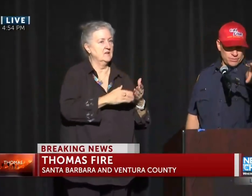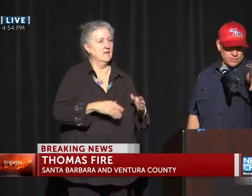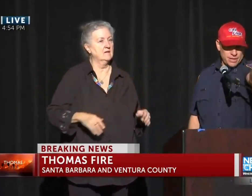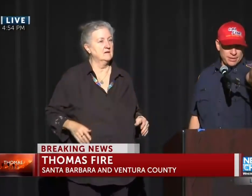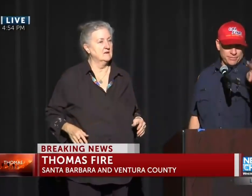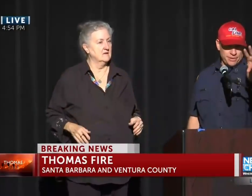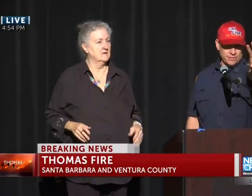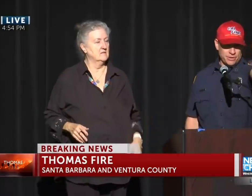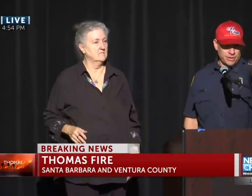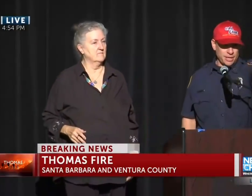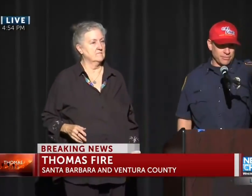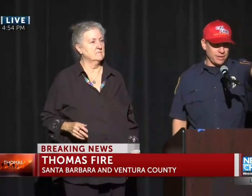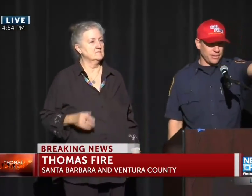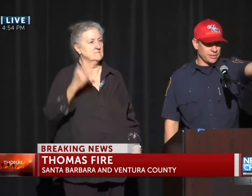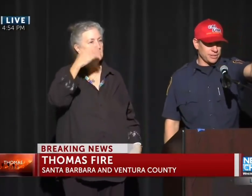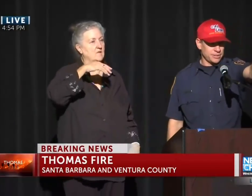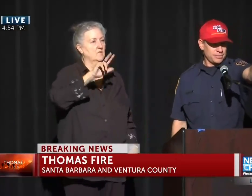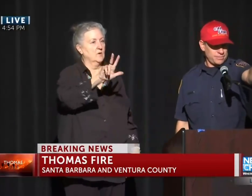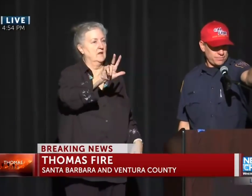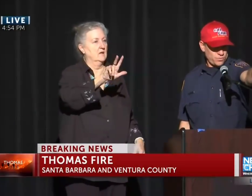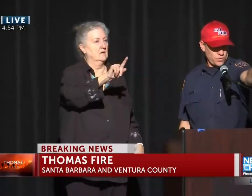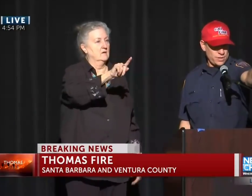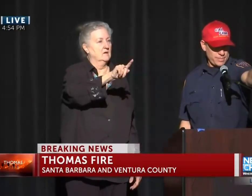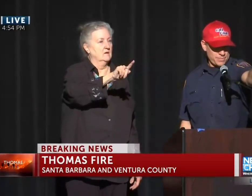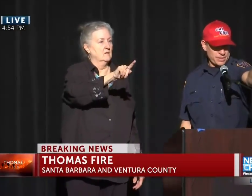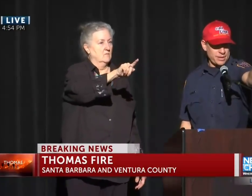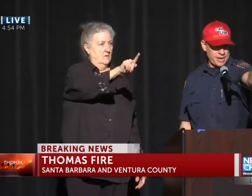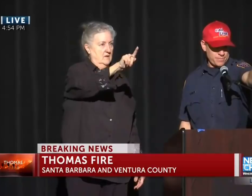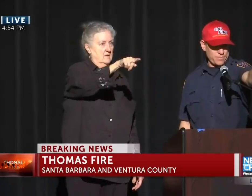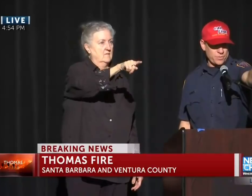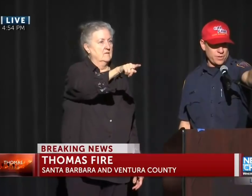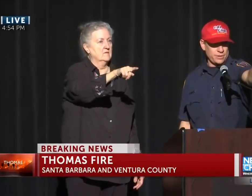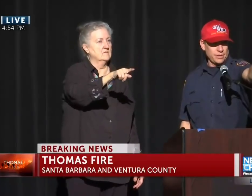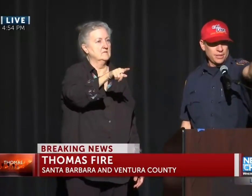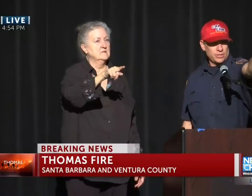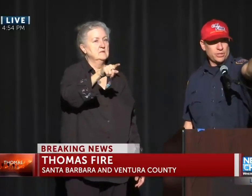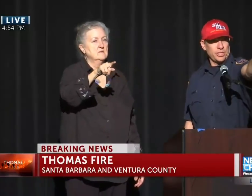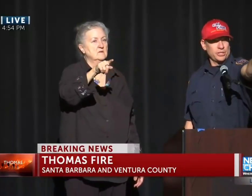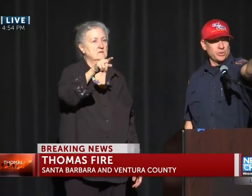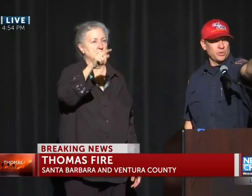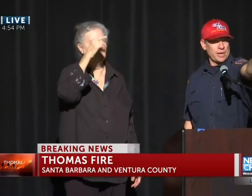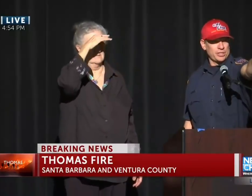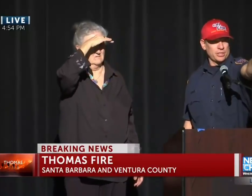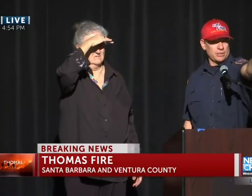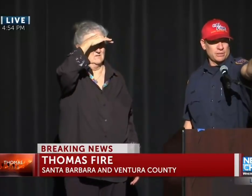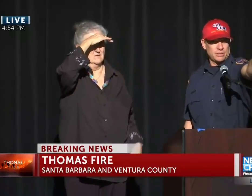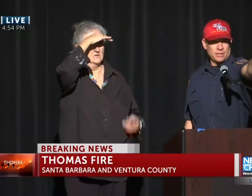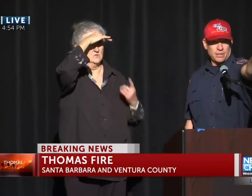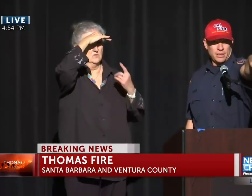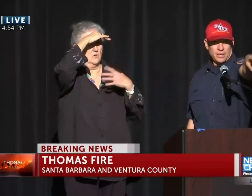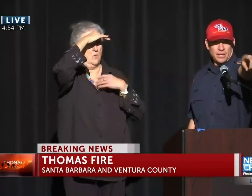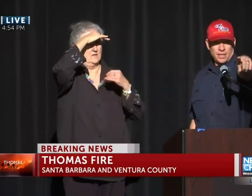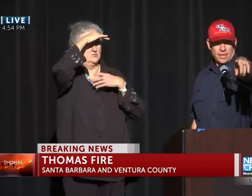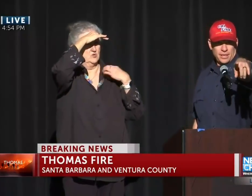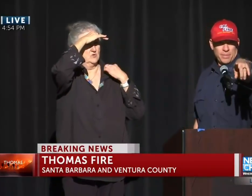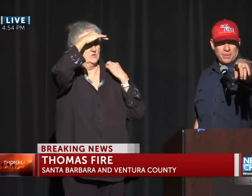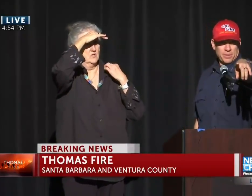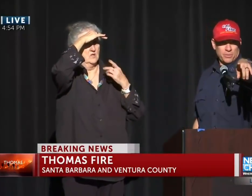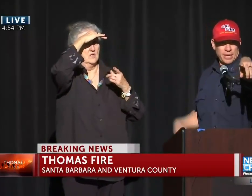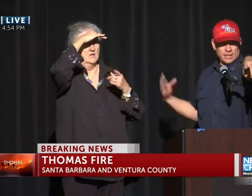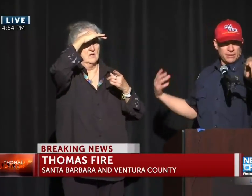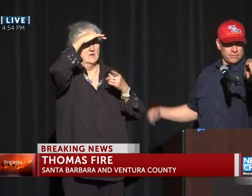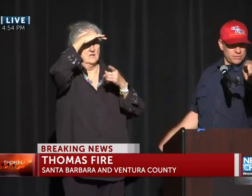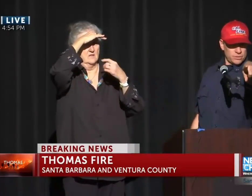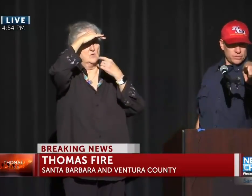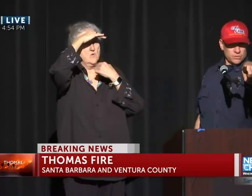here, right in front. Okay, 3 questions. 1, ma'am, right there. Yep, you're 1. Sir, you're 2 in the white shirt. And